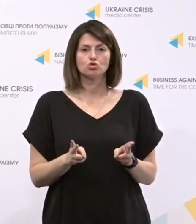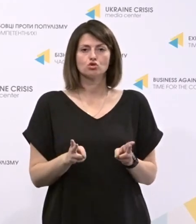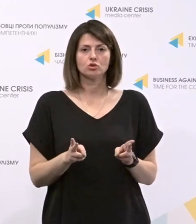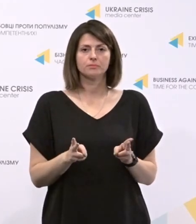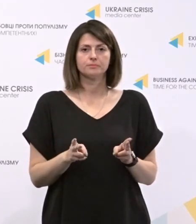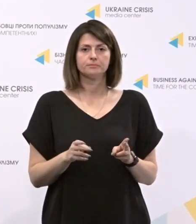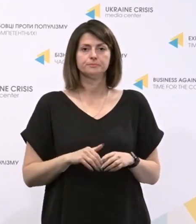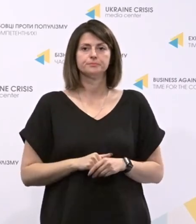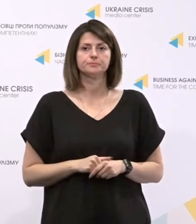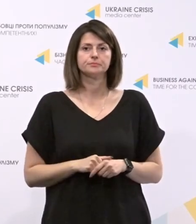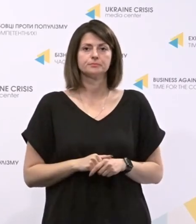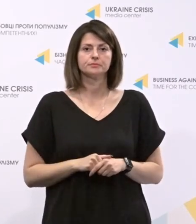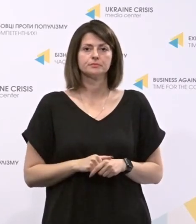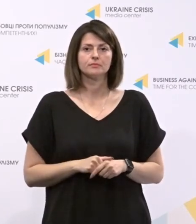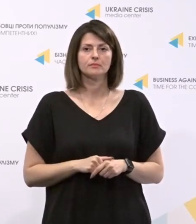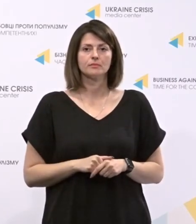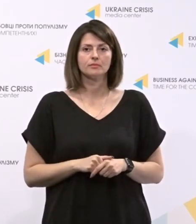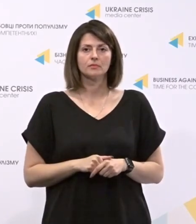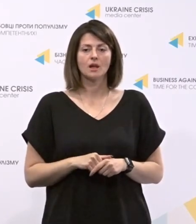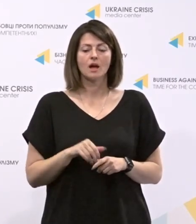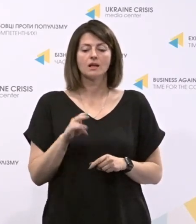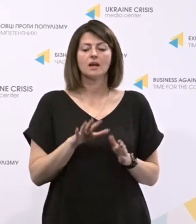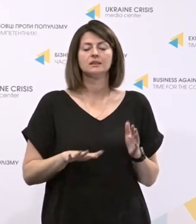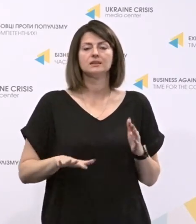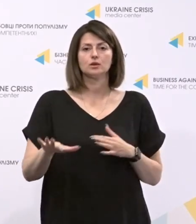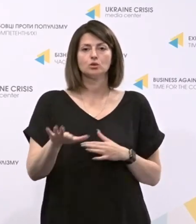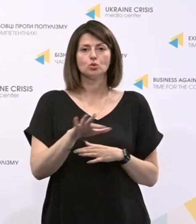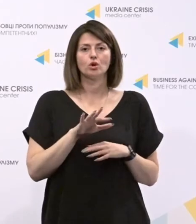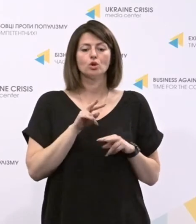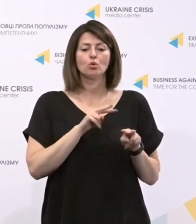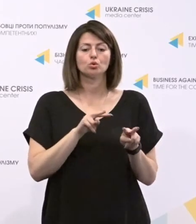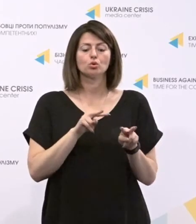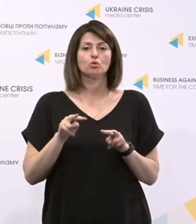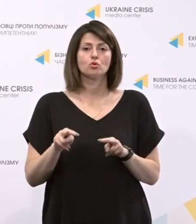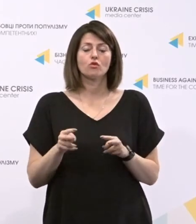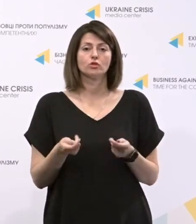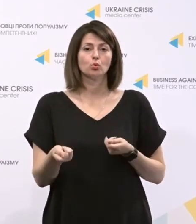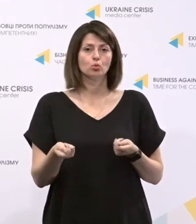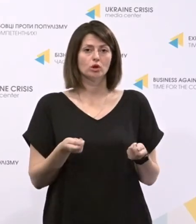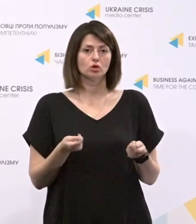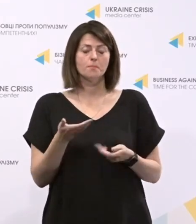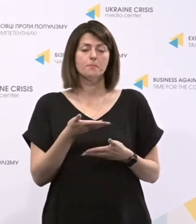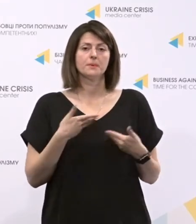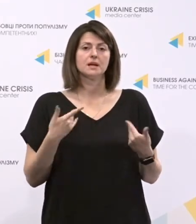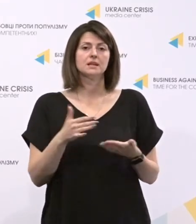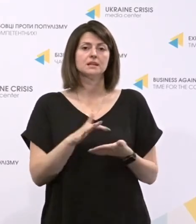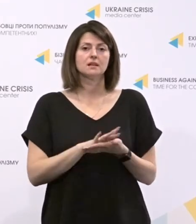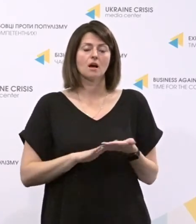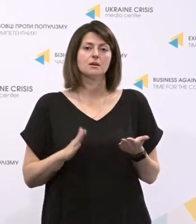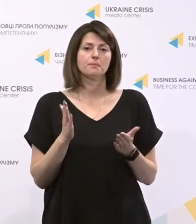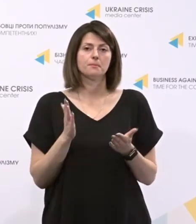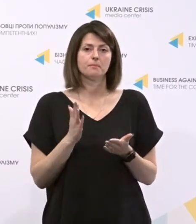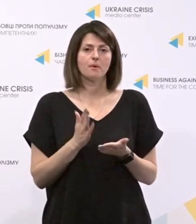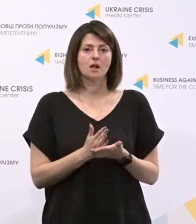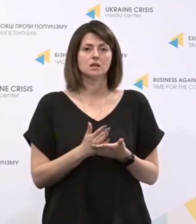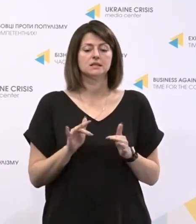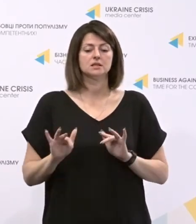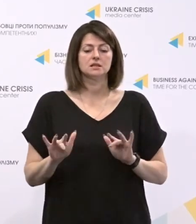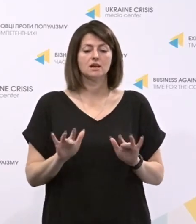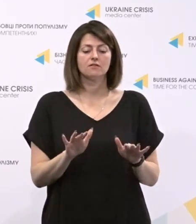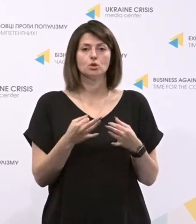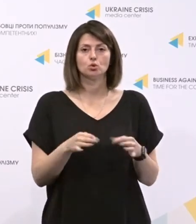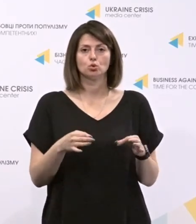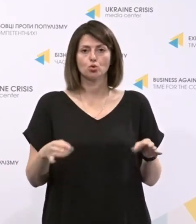In territory controlled by the government, we continue to have effective access to official places of detention and